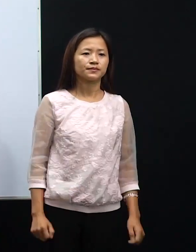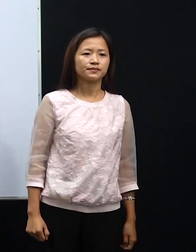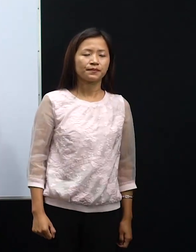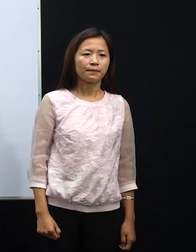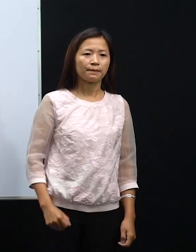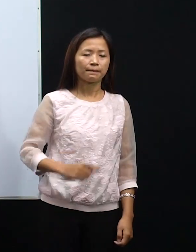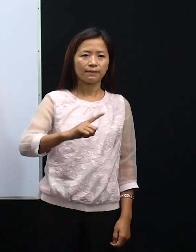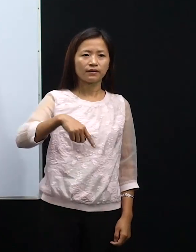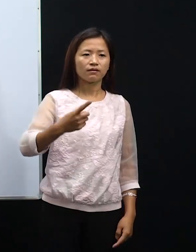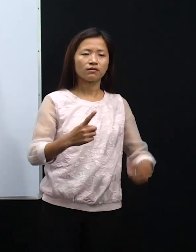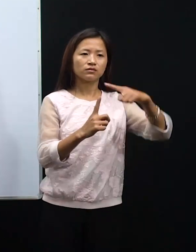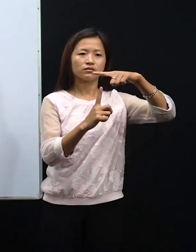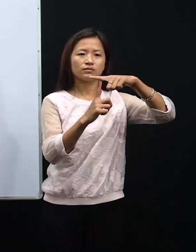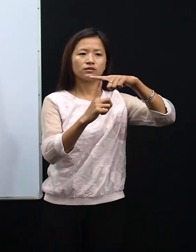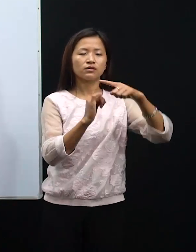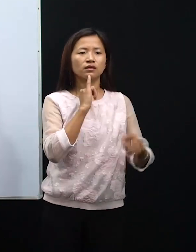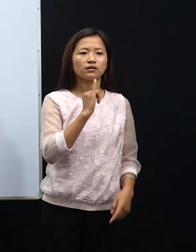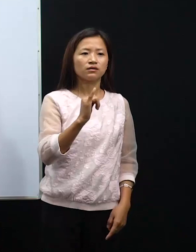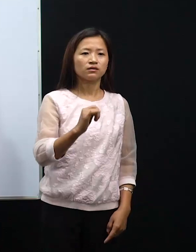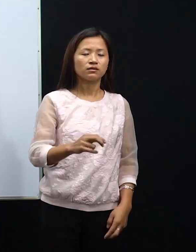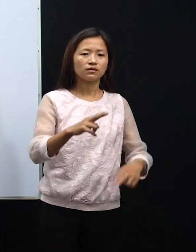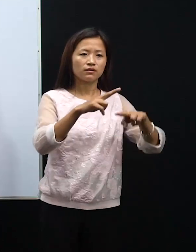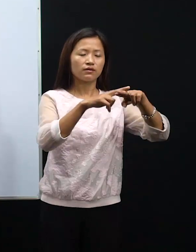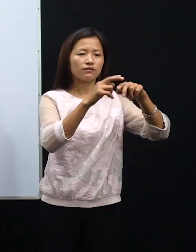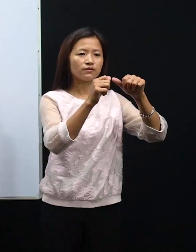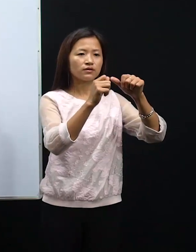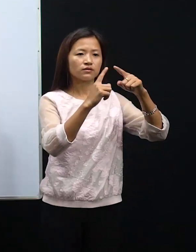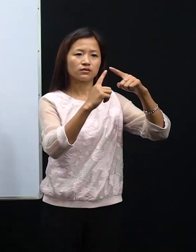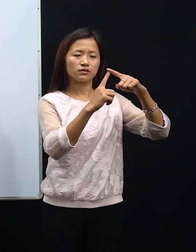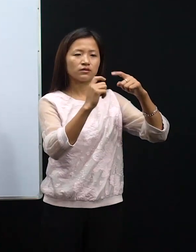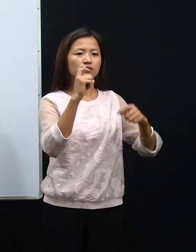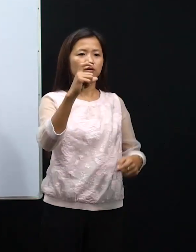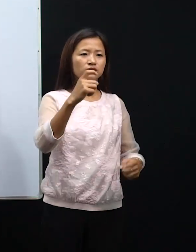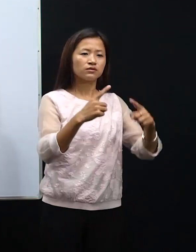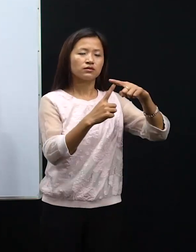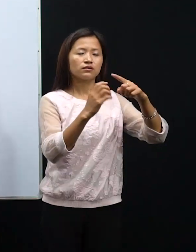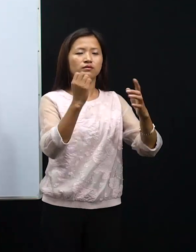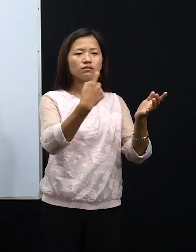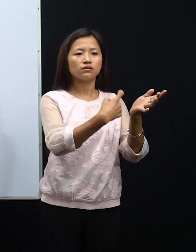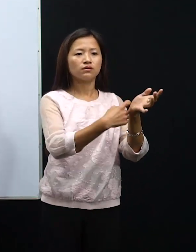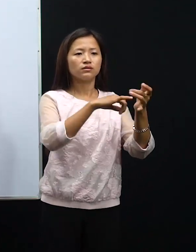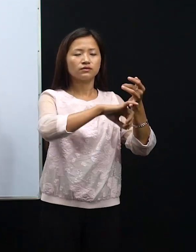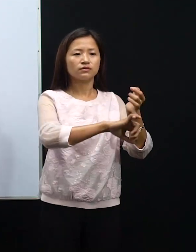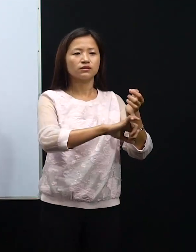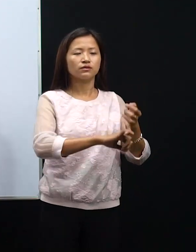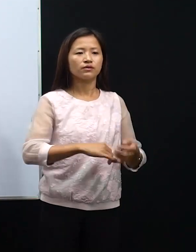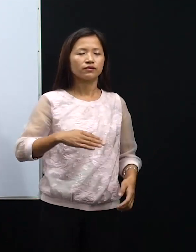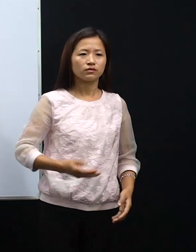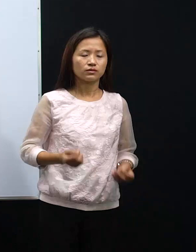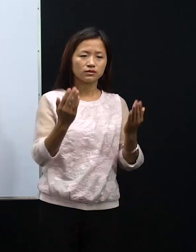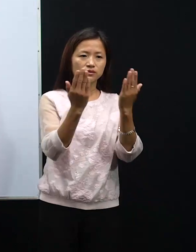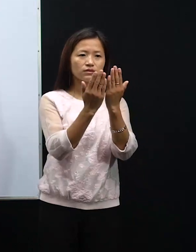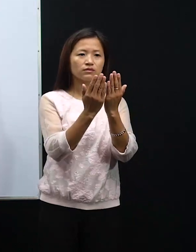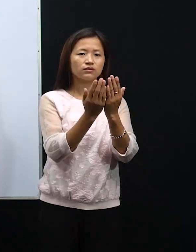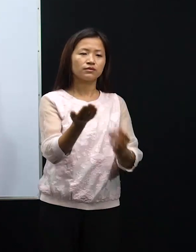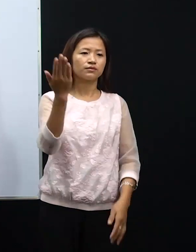The next topic is factor. Now, when we talk about factors, we have already been studying